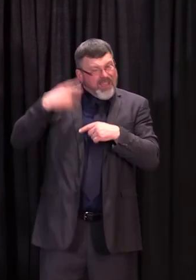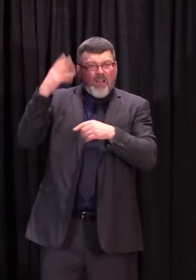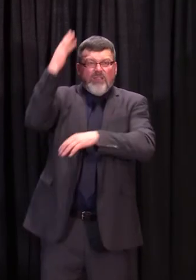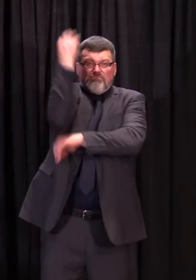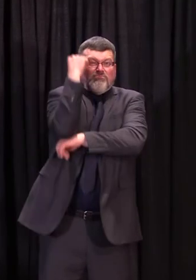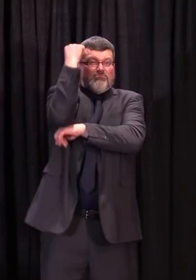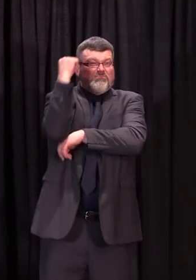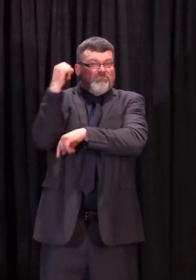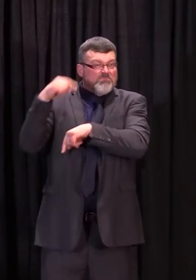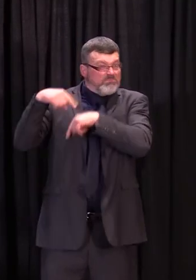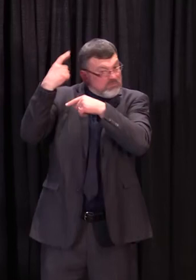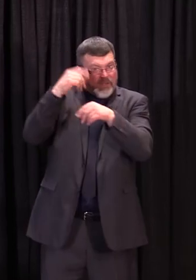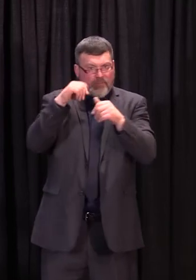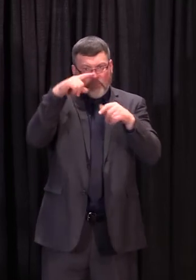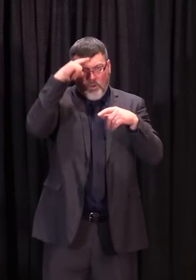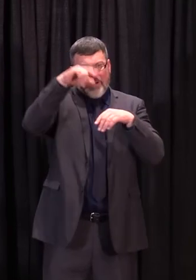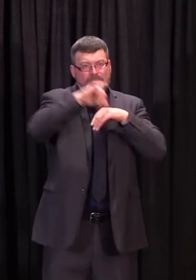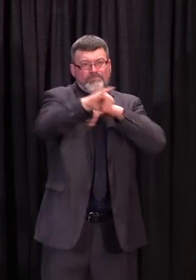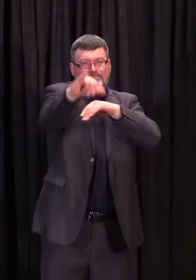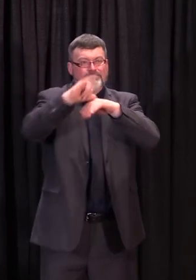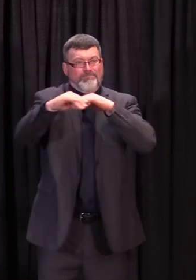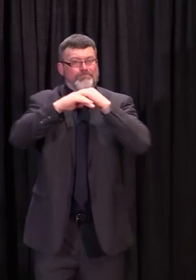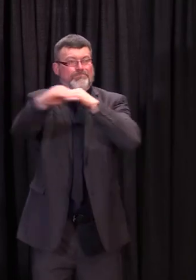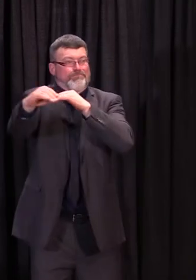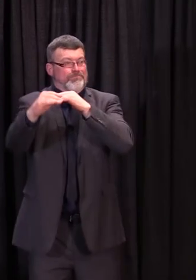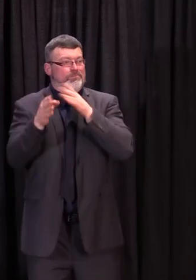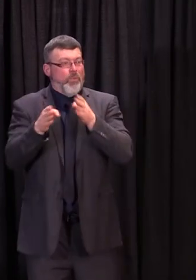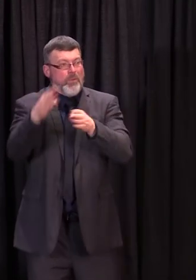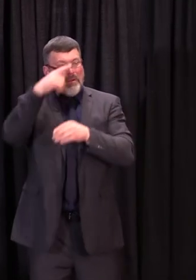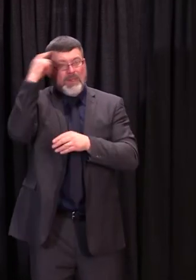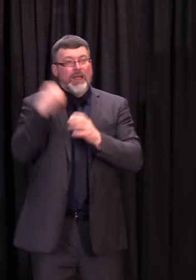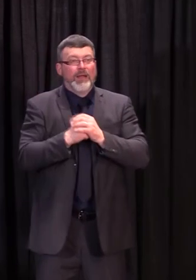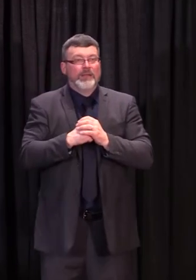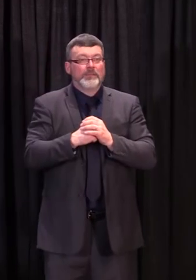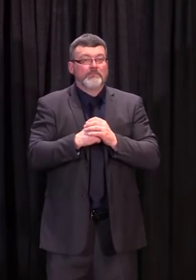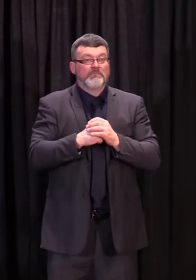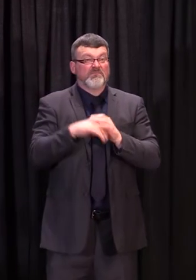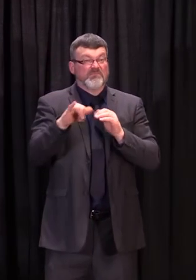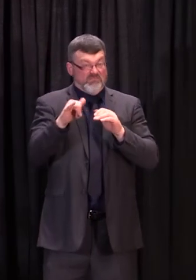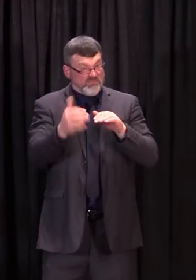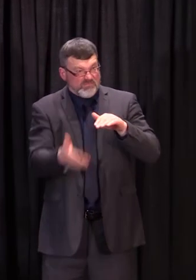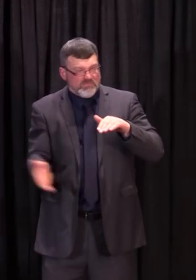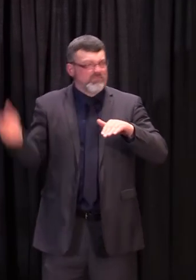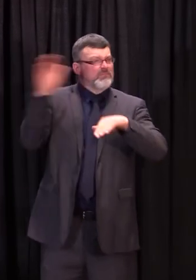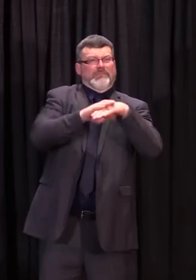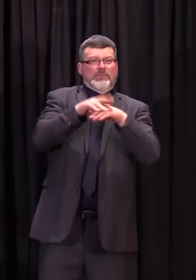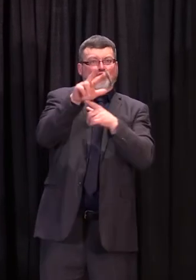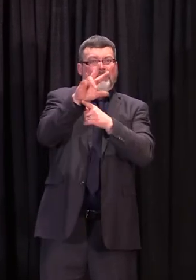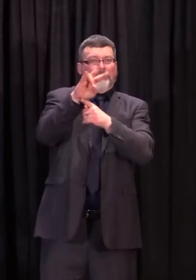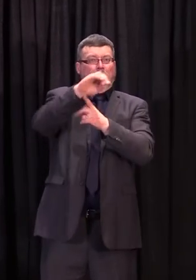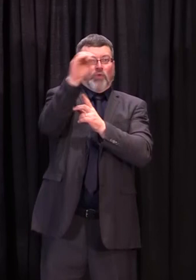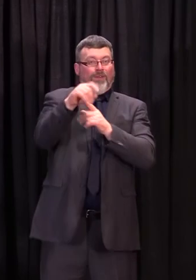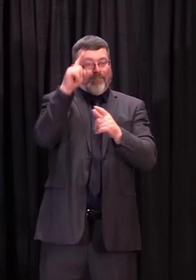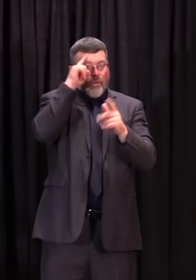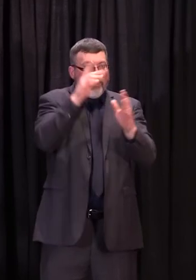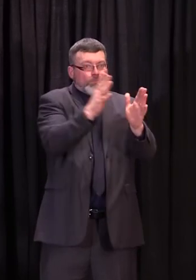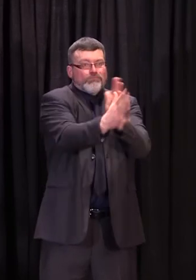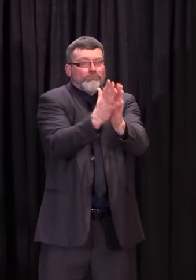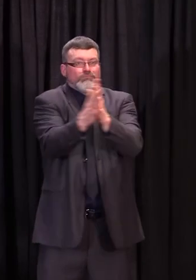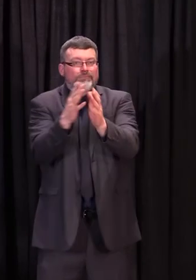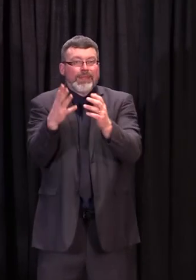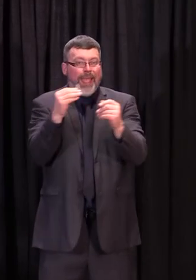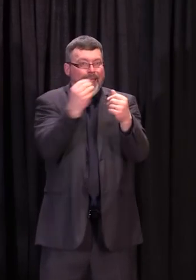It has increases of 37% for traffic and safety projects, 38% for road construction,